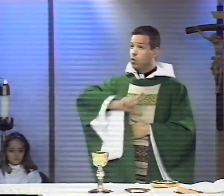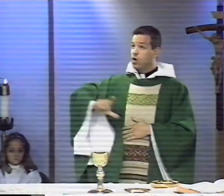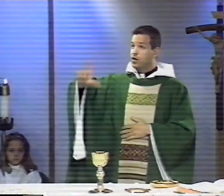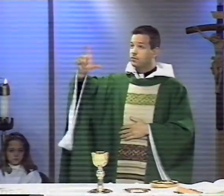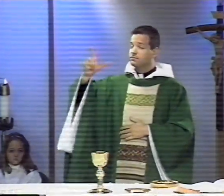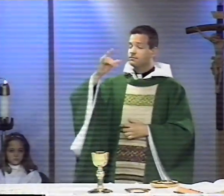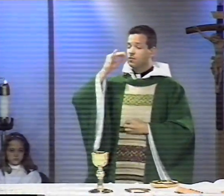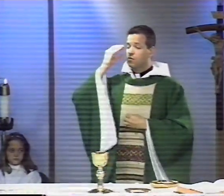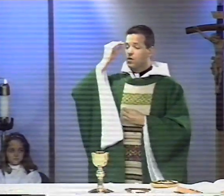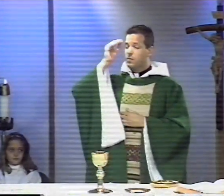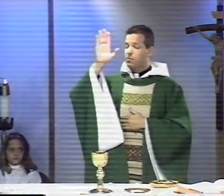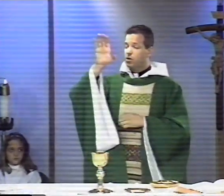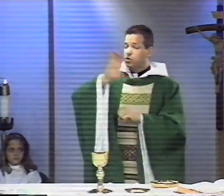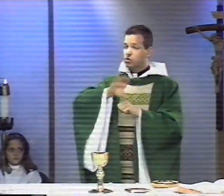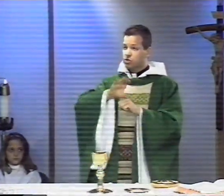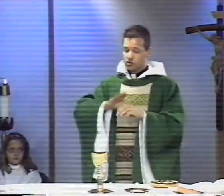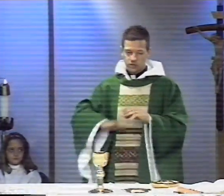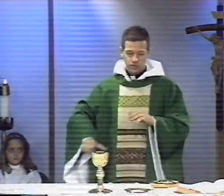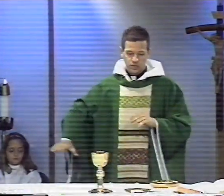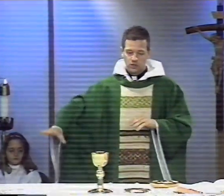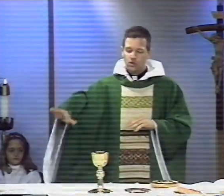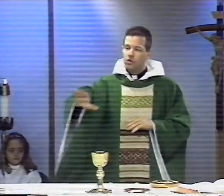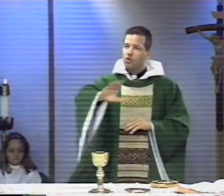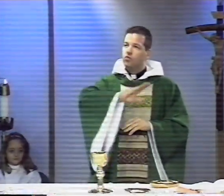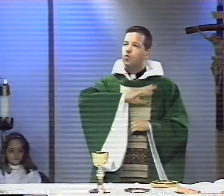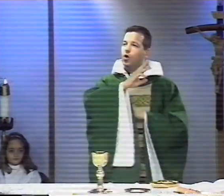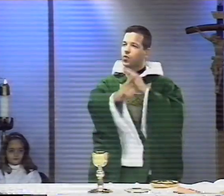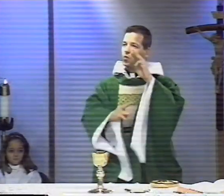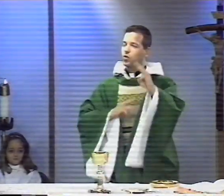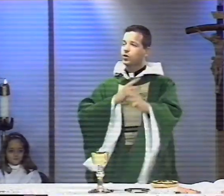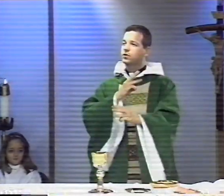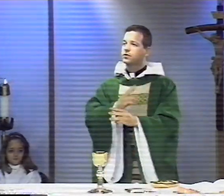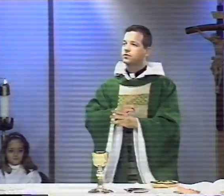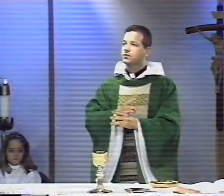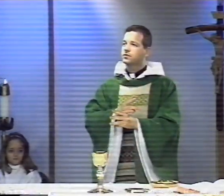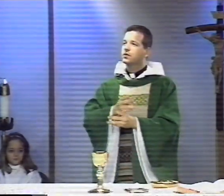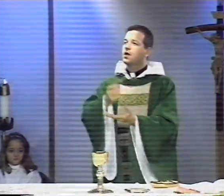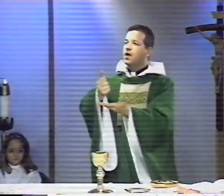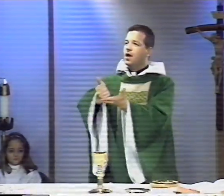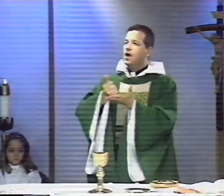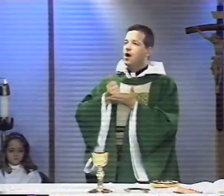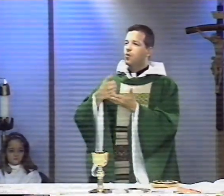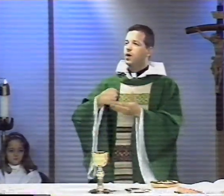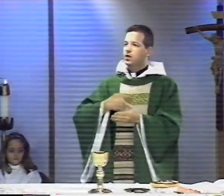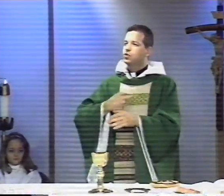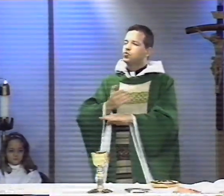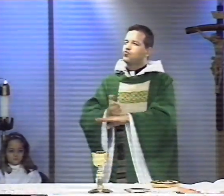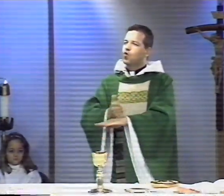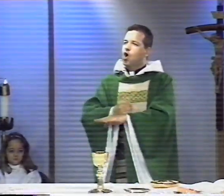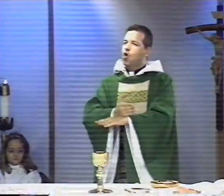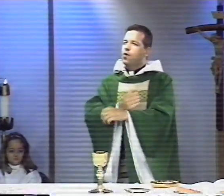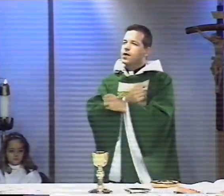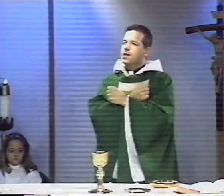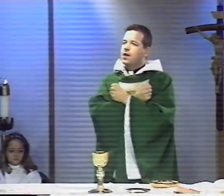Lord, remember your church throughout the world. Help us to grow in